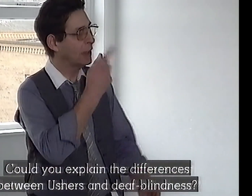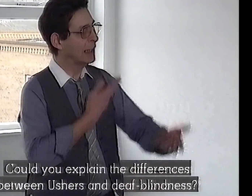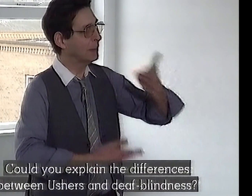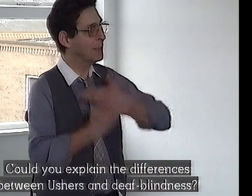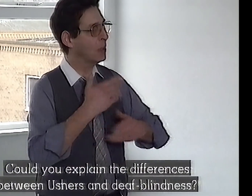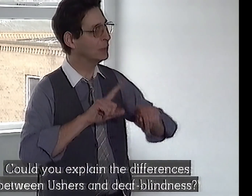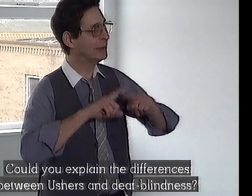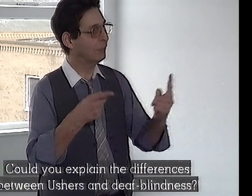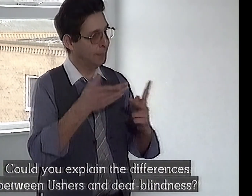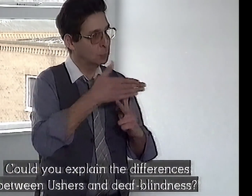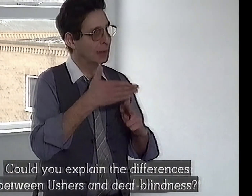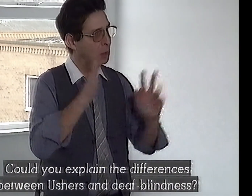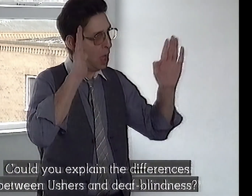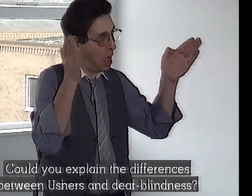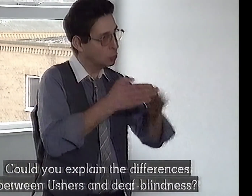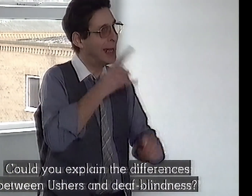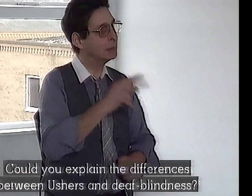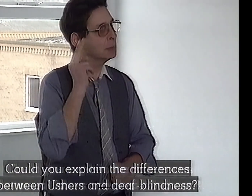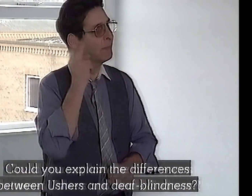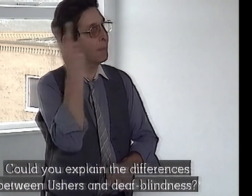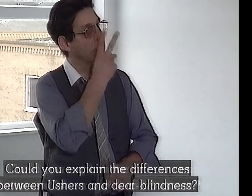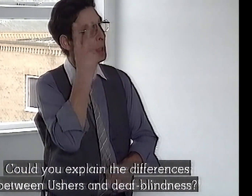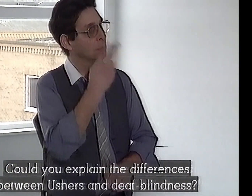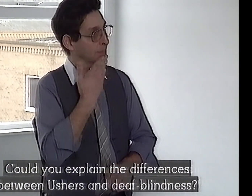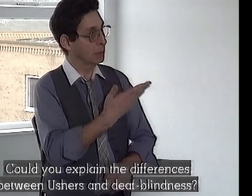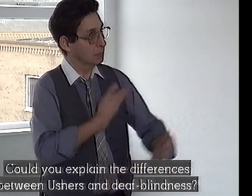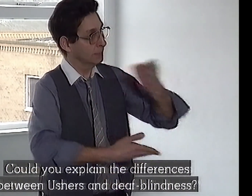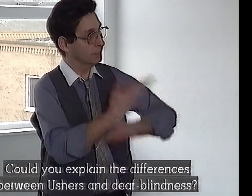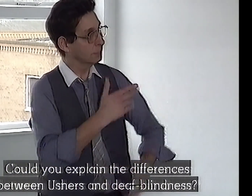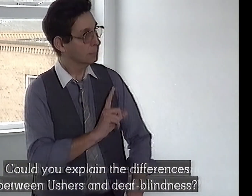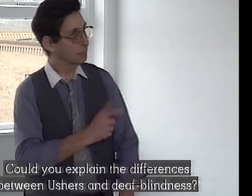Could you explain the differences between ushers and deafblindness, please?